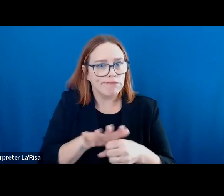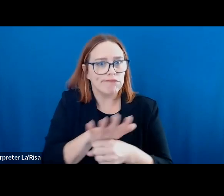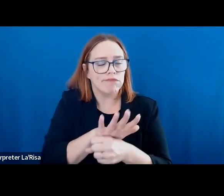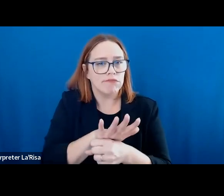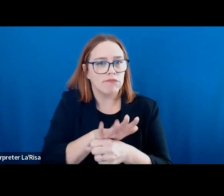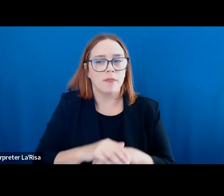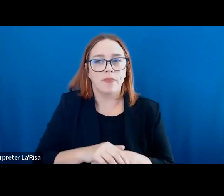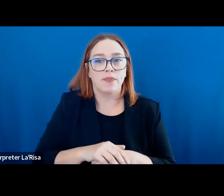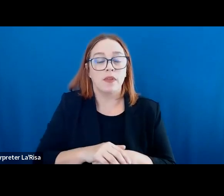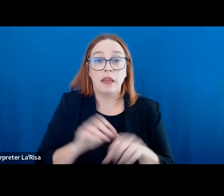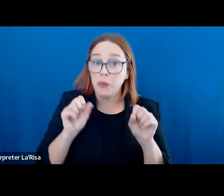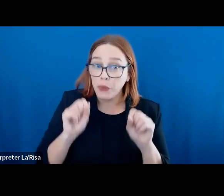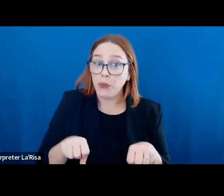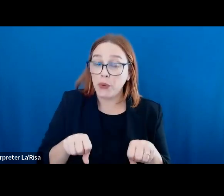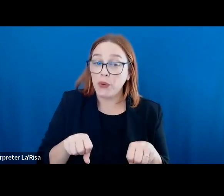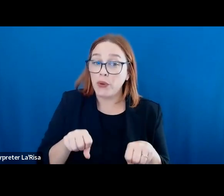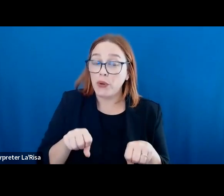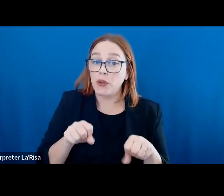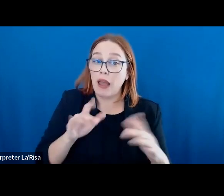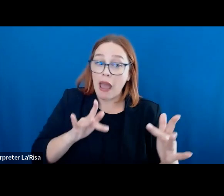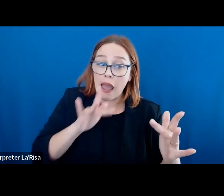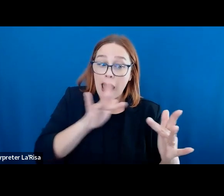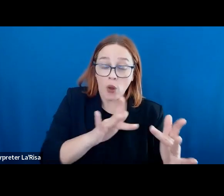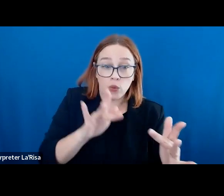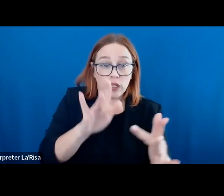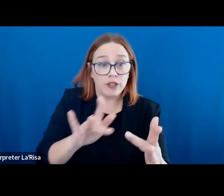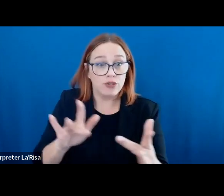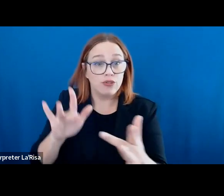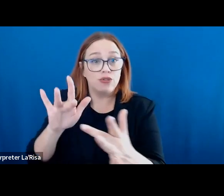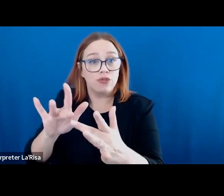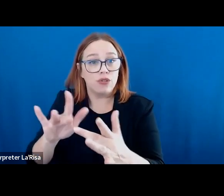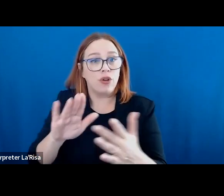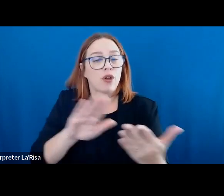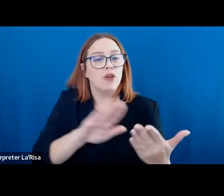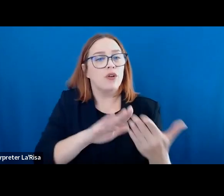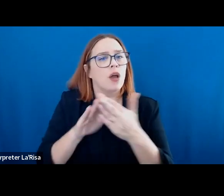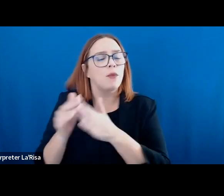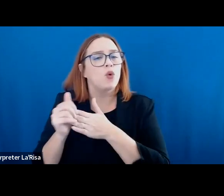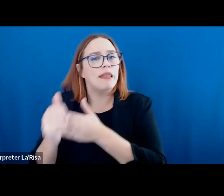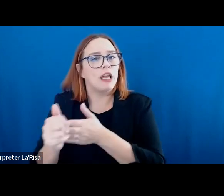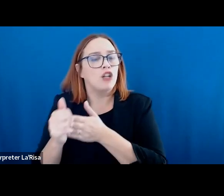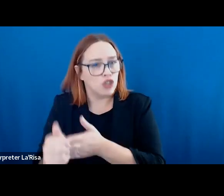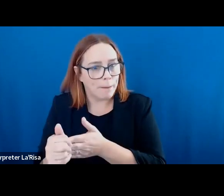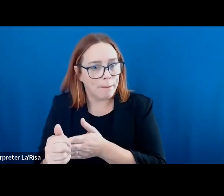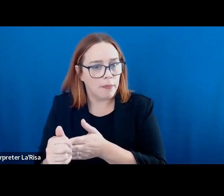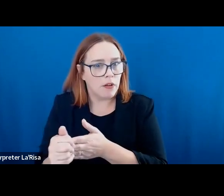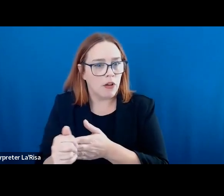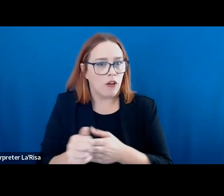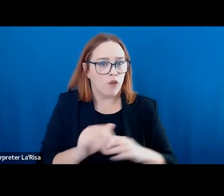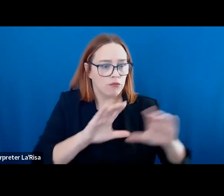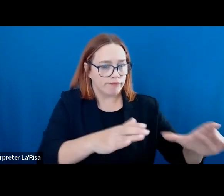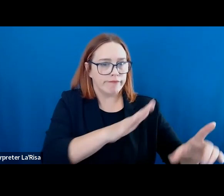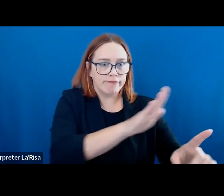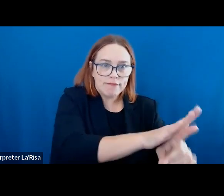Outreaching to community leadership of these communities and looking for engagement, looking for